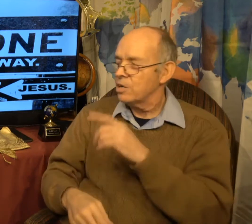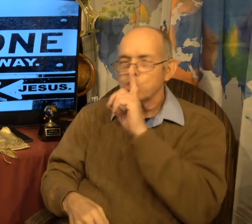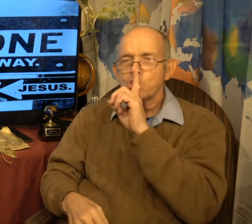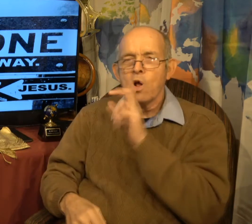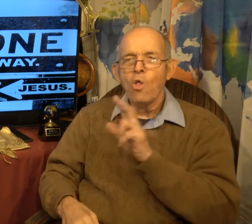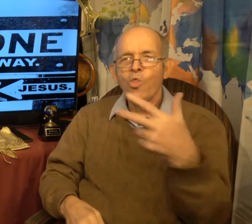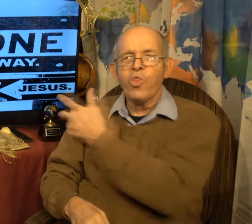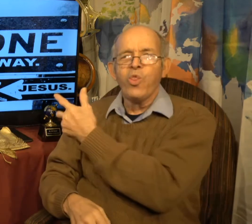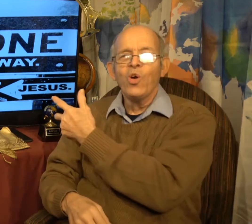Ask.